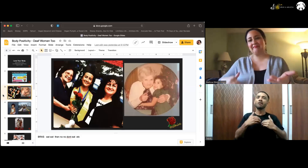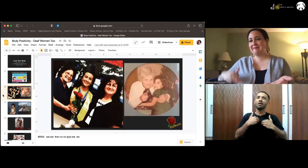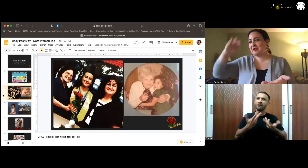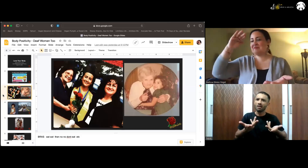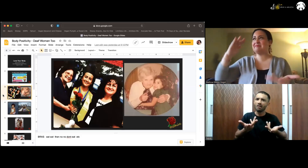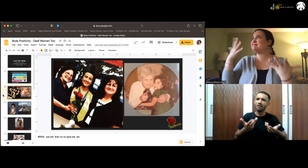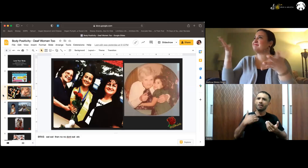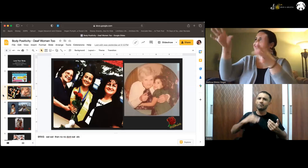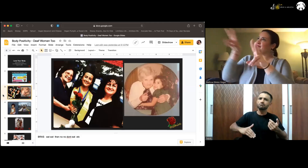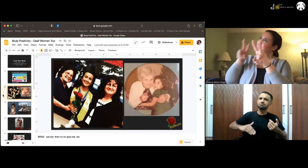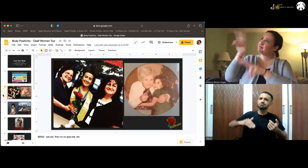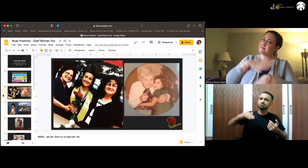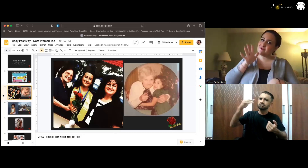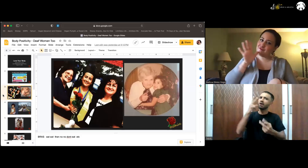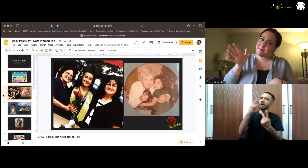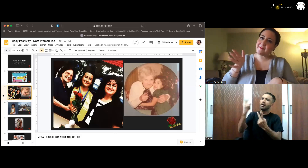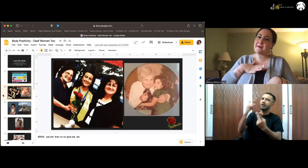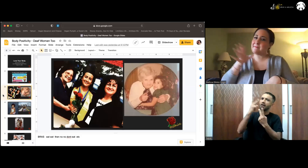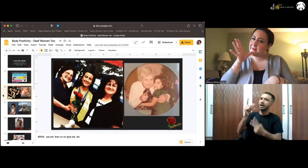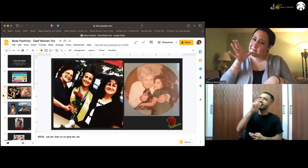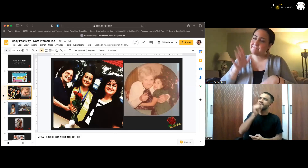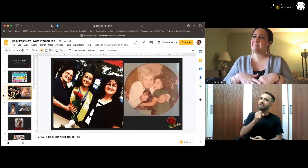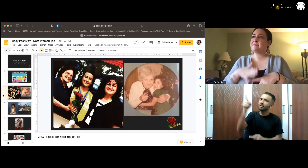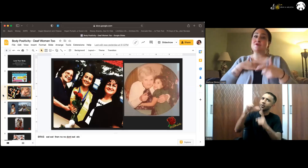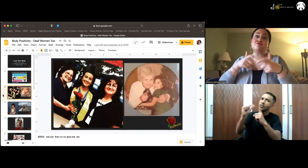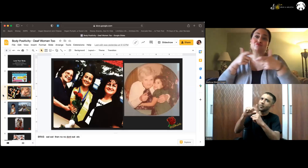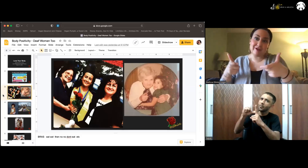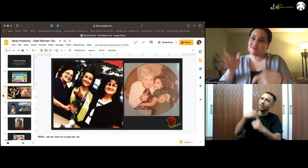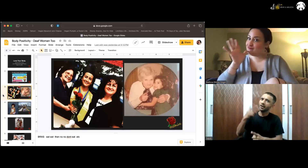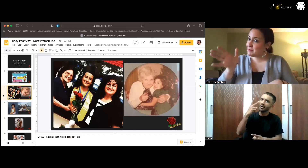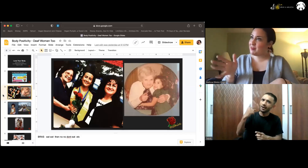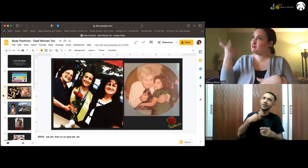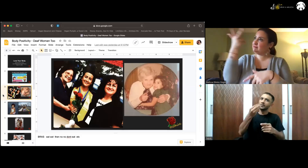about the way I looked. Mummy, uh, mummy.